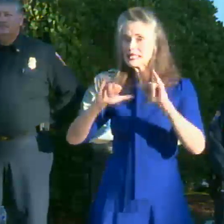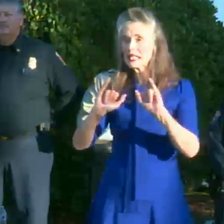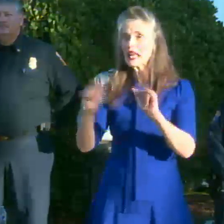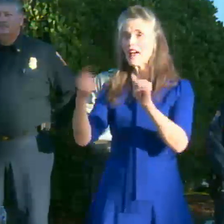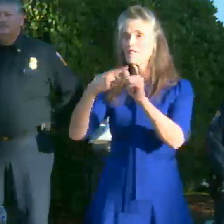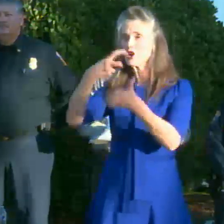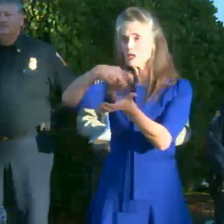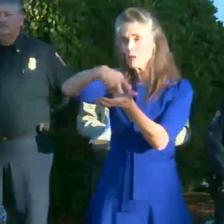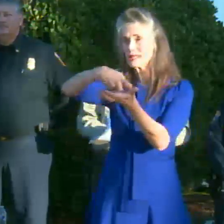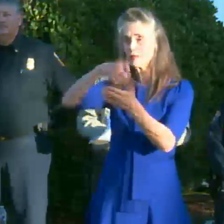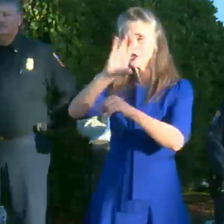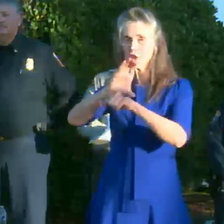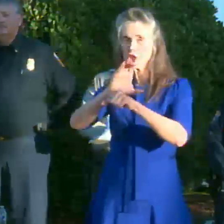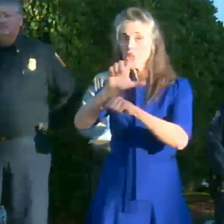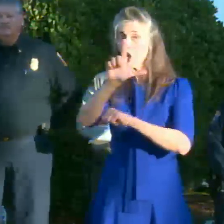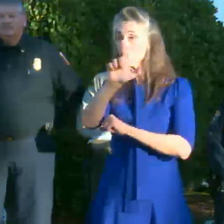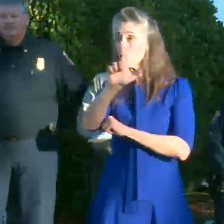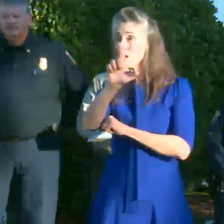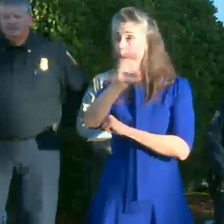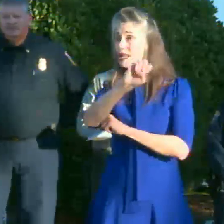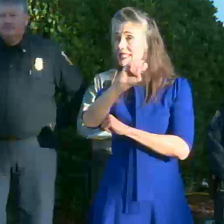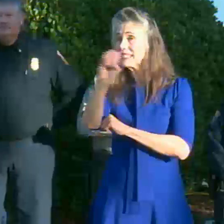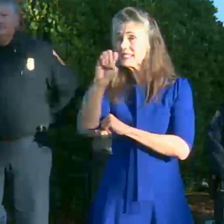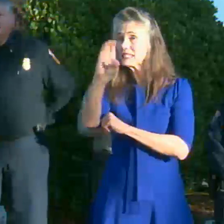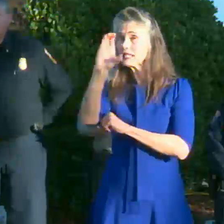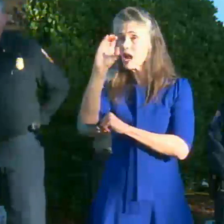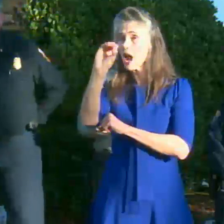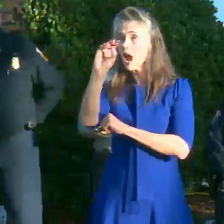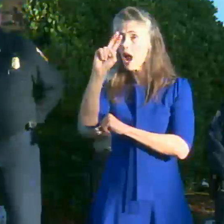Church at 21 East Constance.